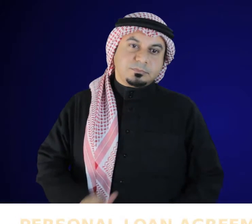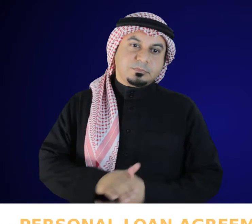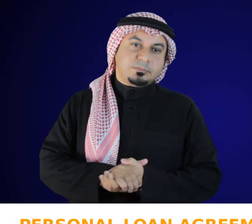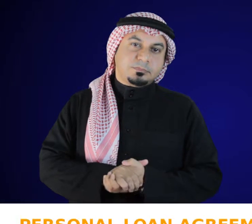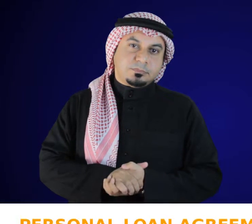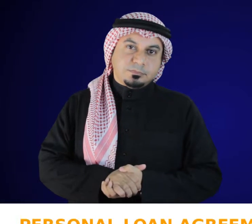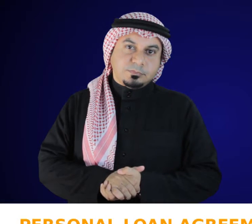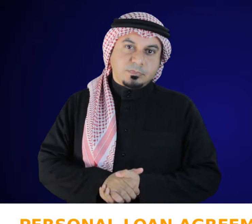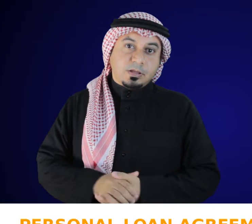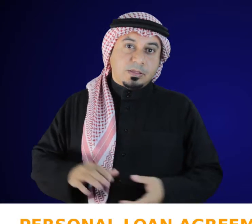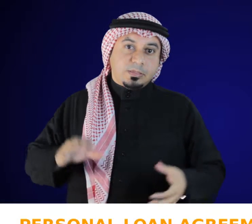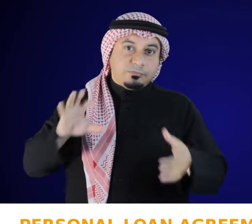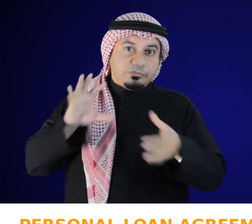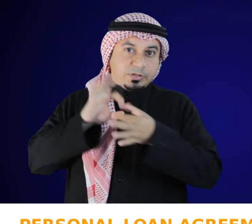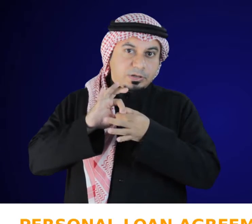Personal Loan Agreement.